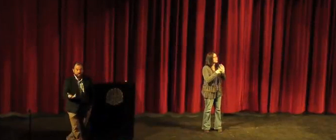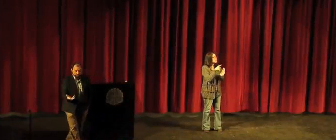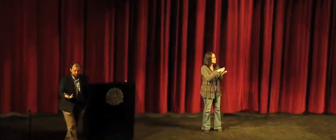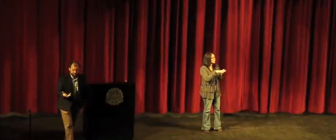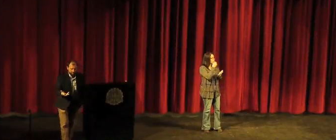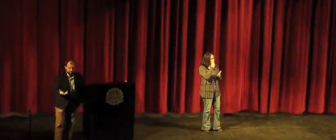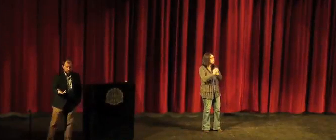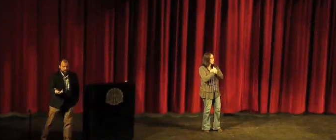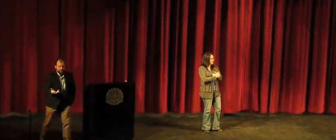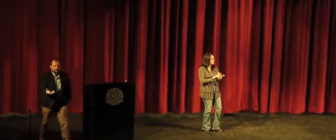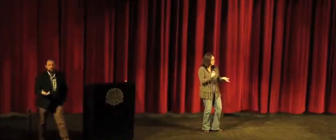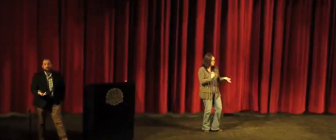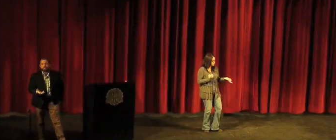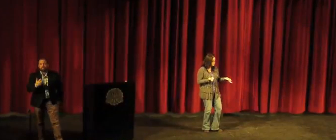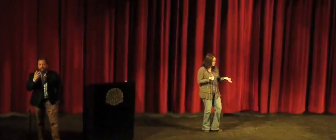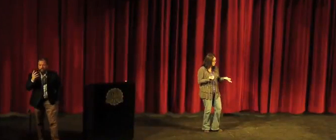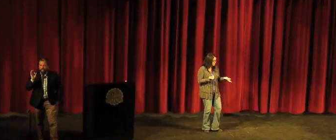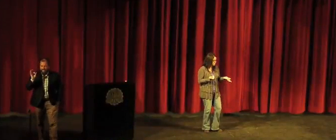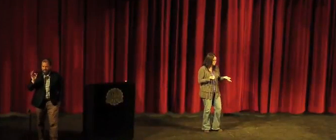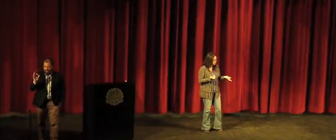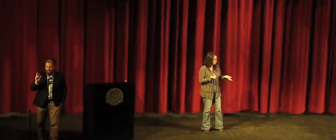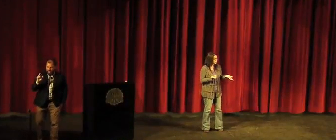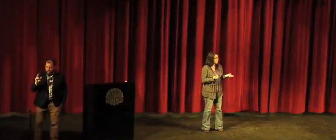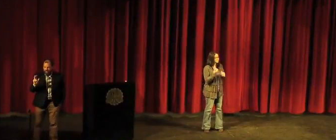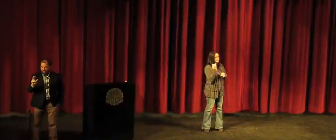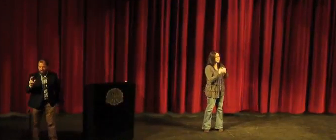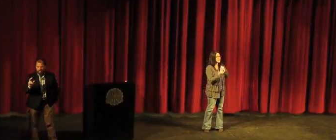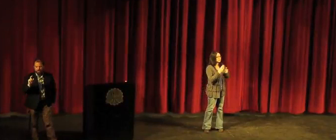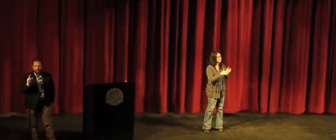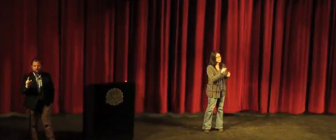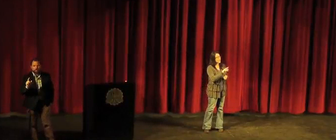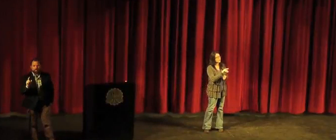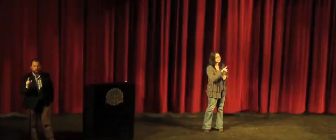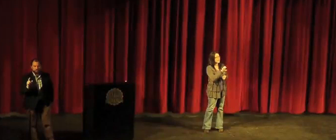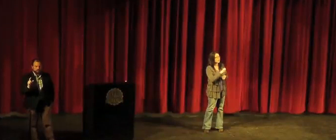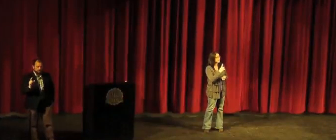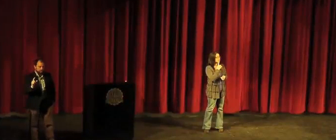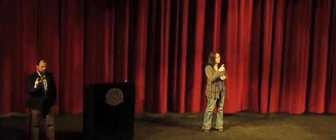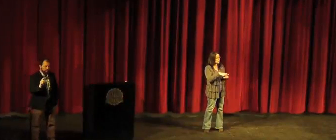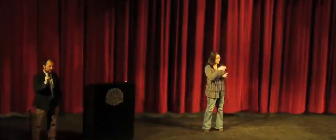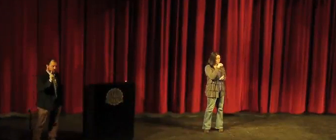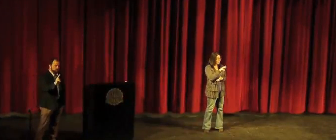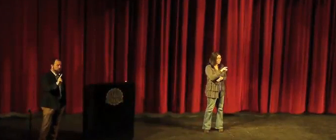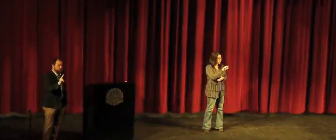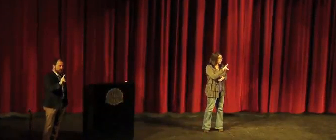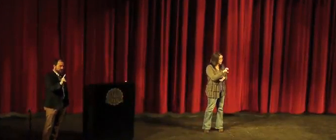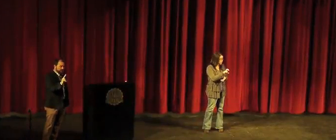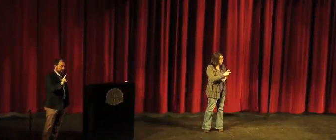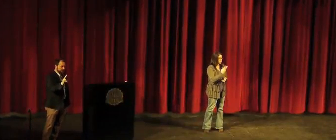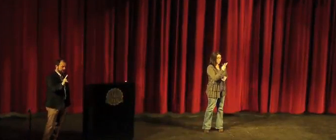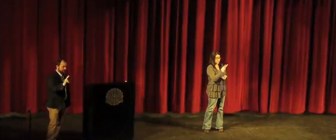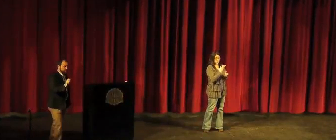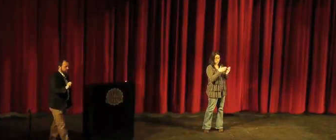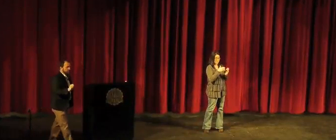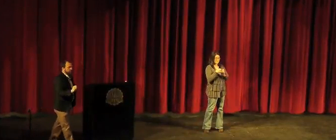to love. Now, last piece. Aristotle says you learn virtue in two